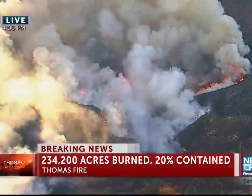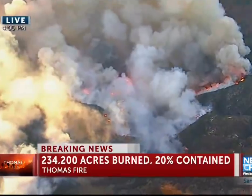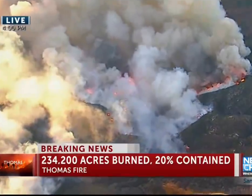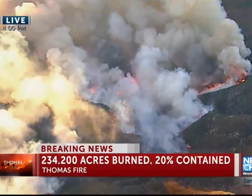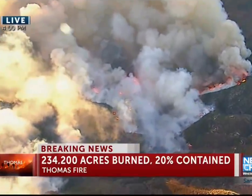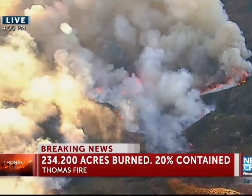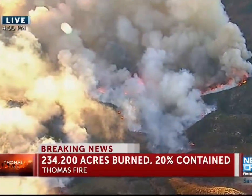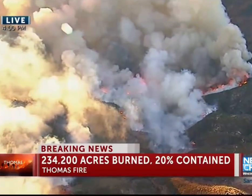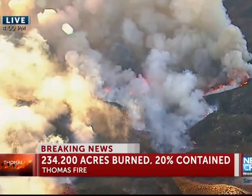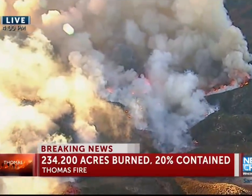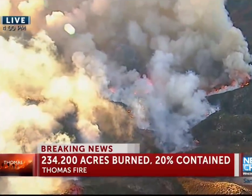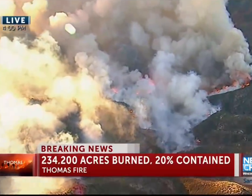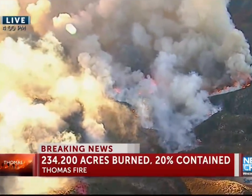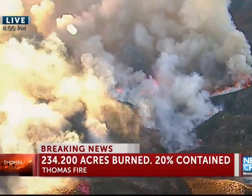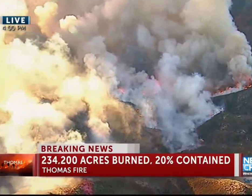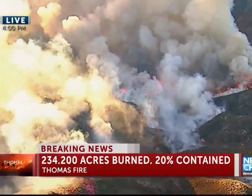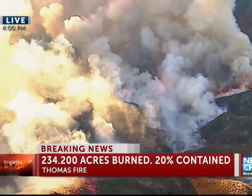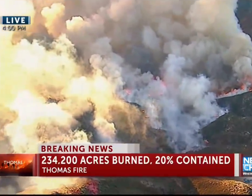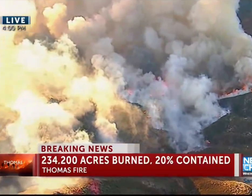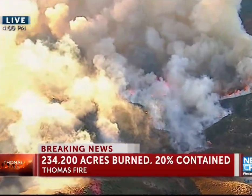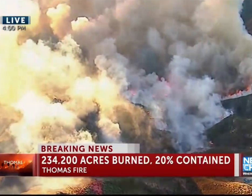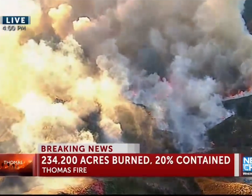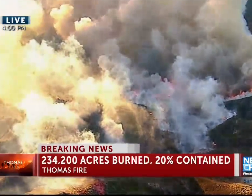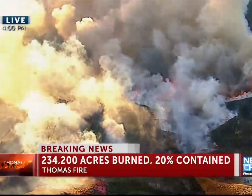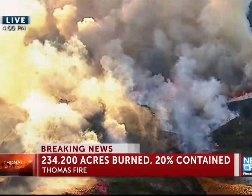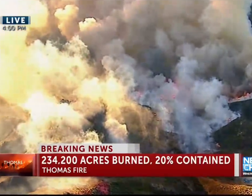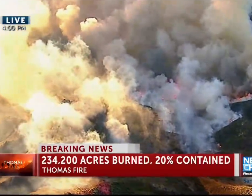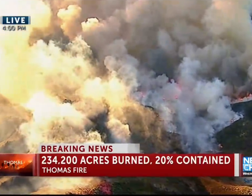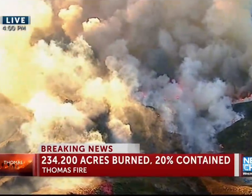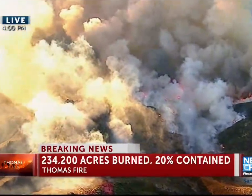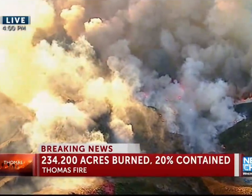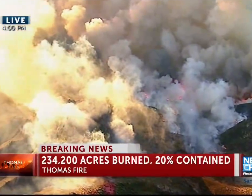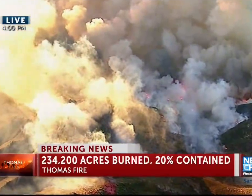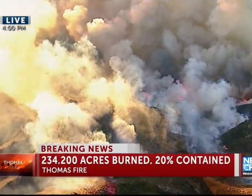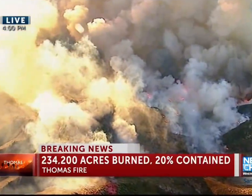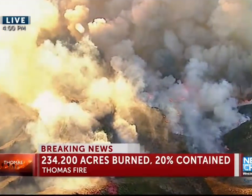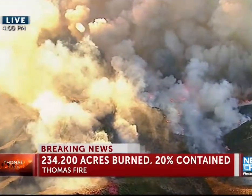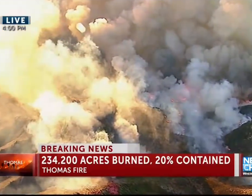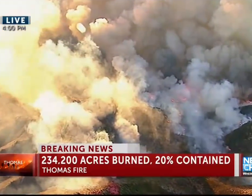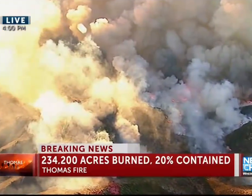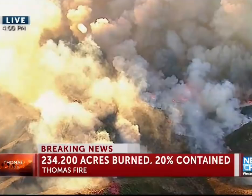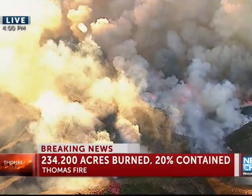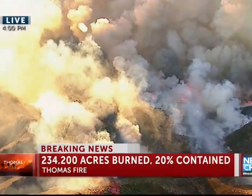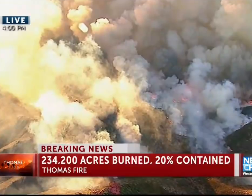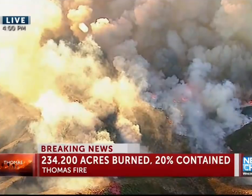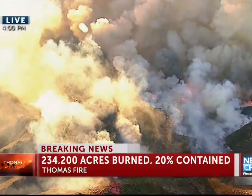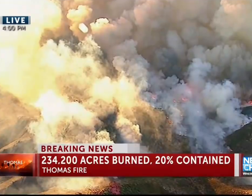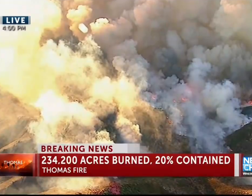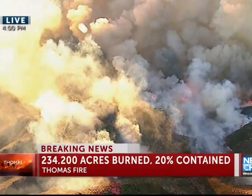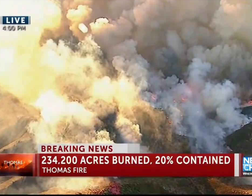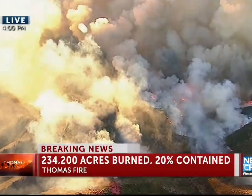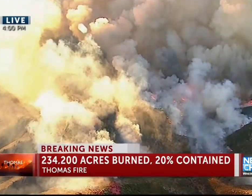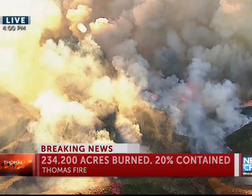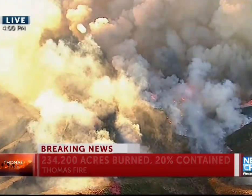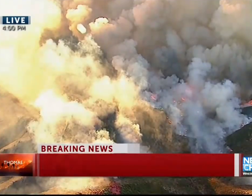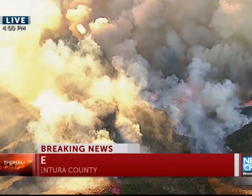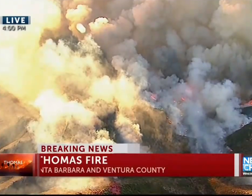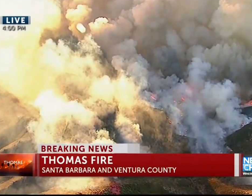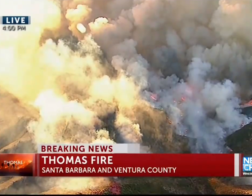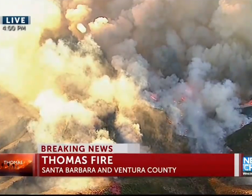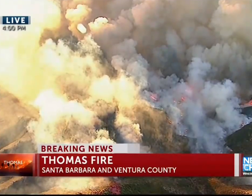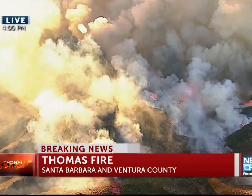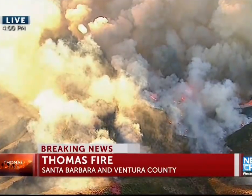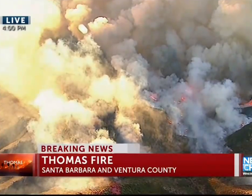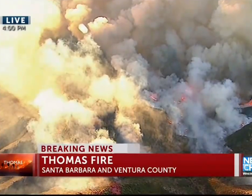some helicopters on it as well. And we do know that the excuse me, the CHP, the Condor Wilderness there, Condor Sanctuary,